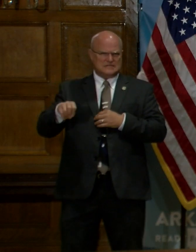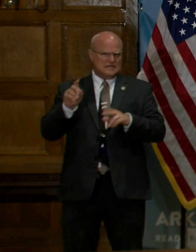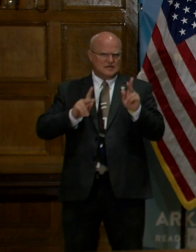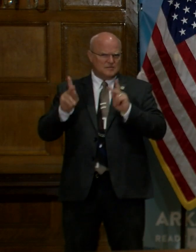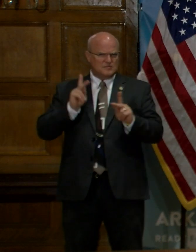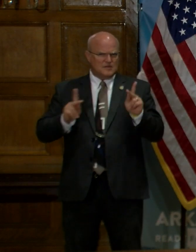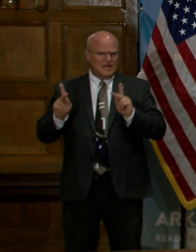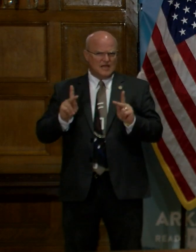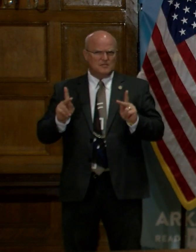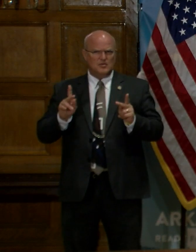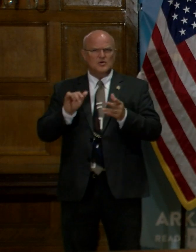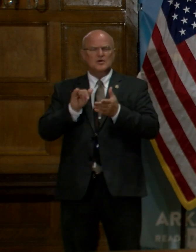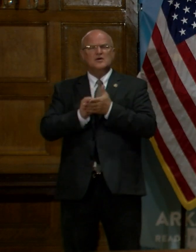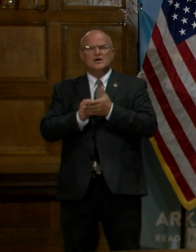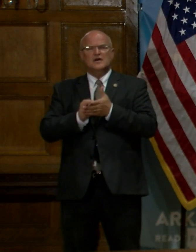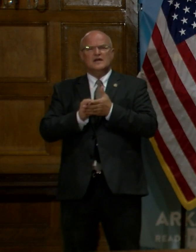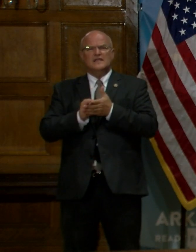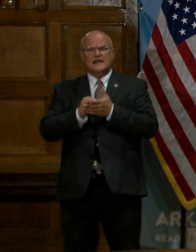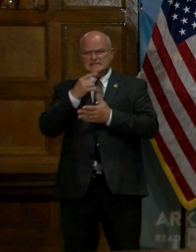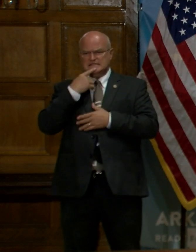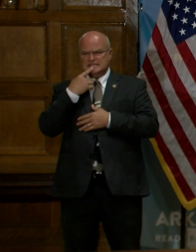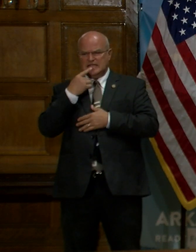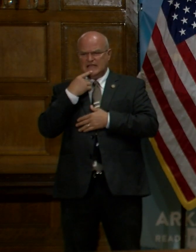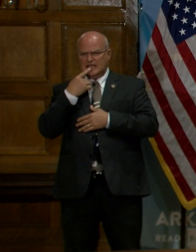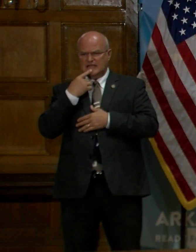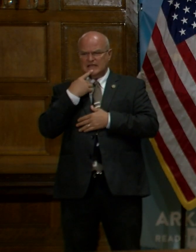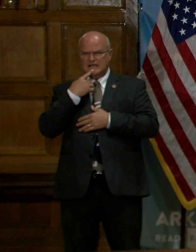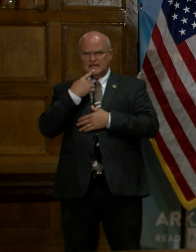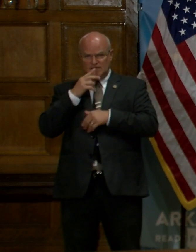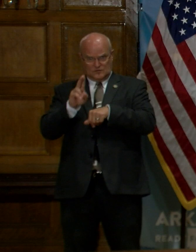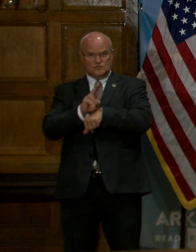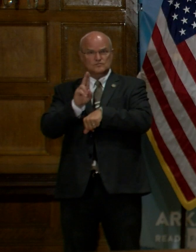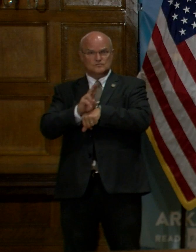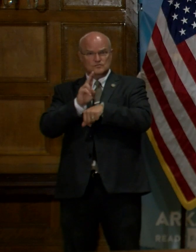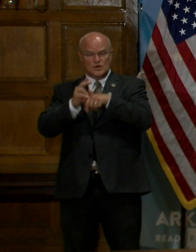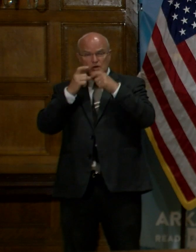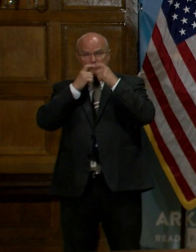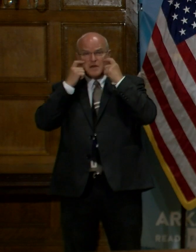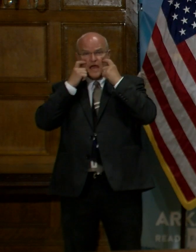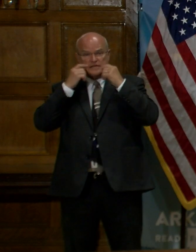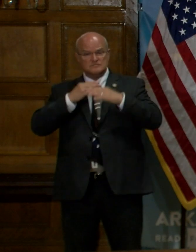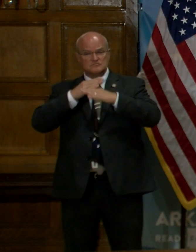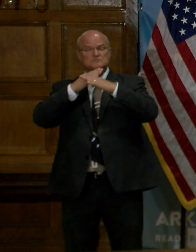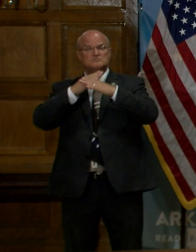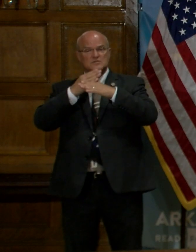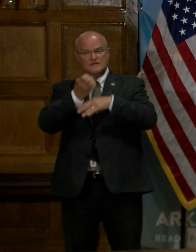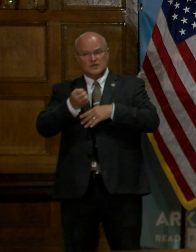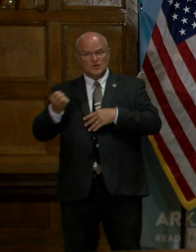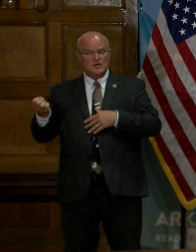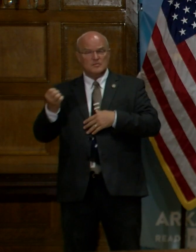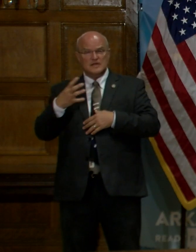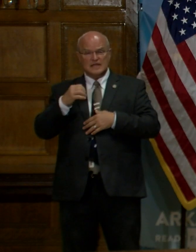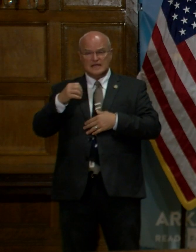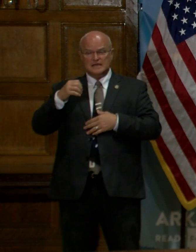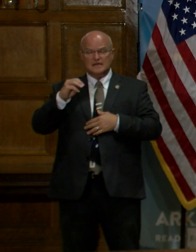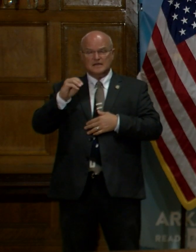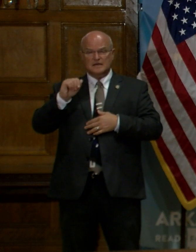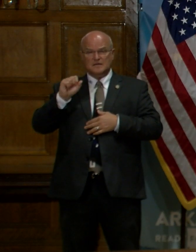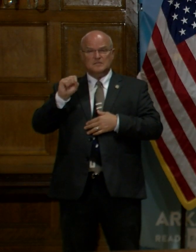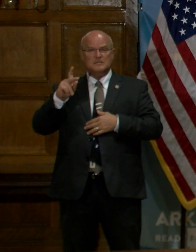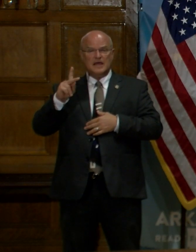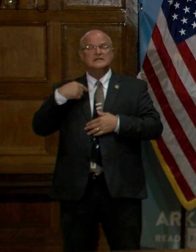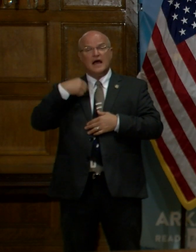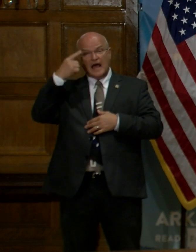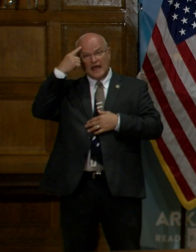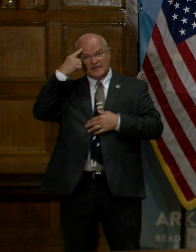82%, I believe it was, say that they are wearing protective equipment and masks, I